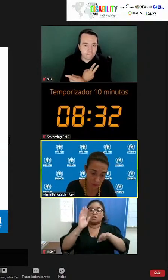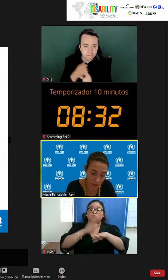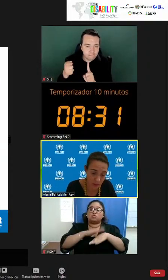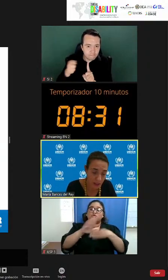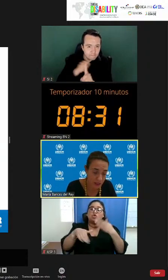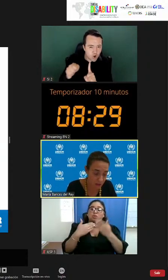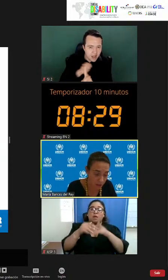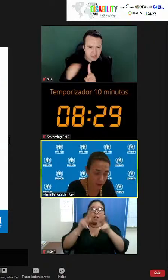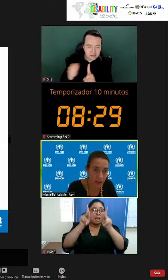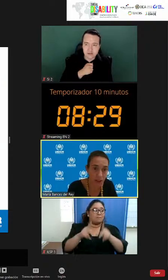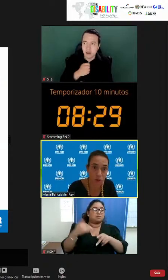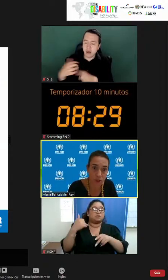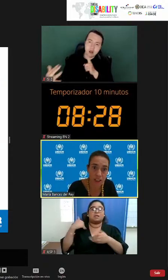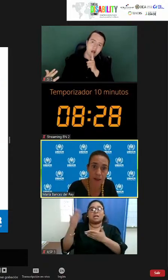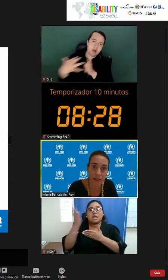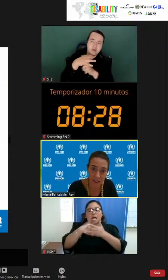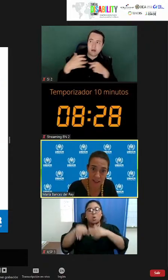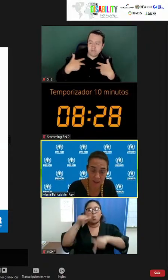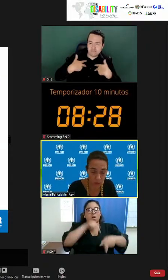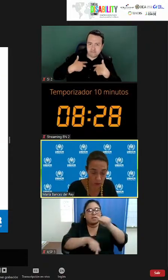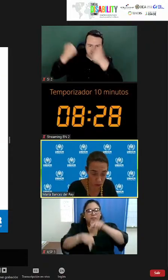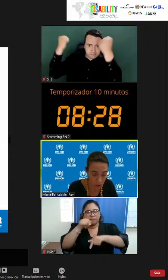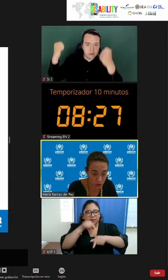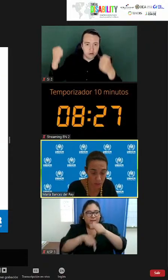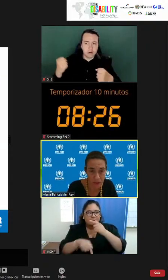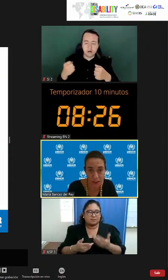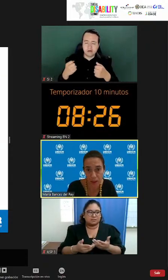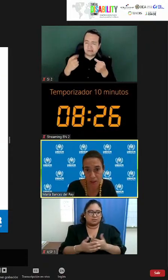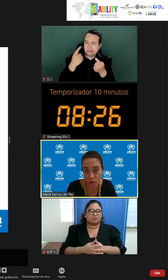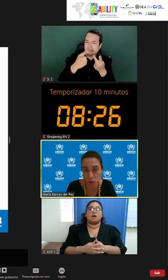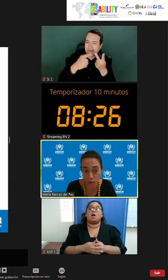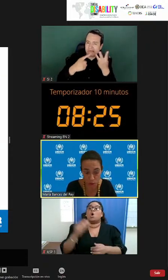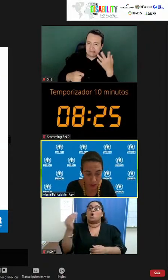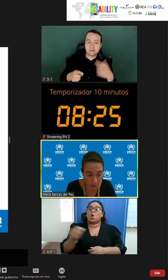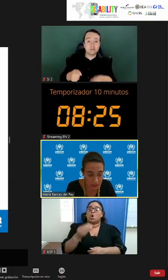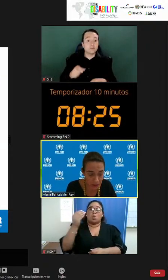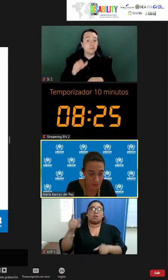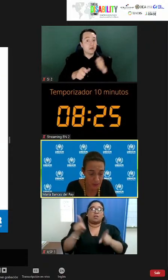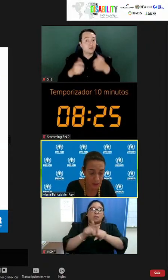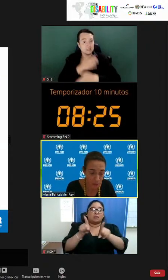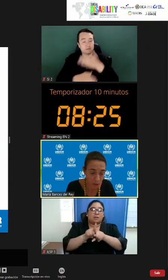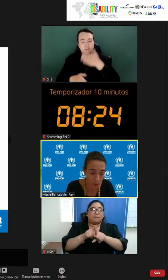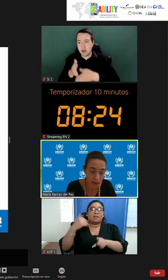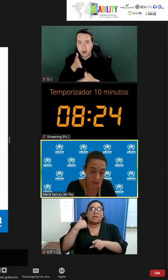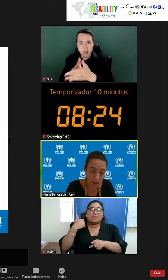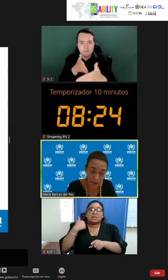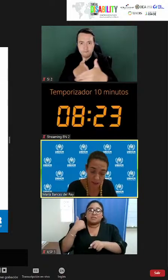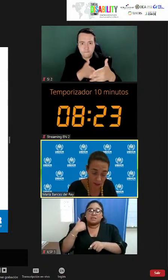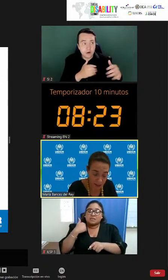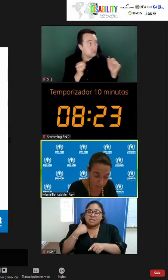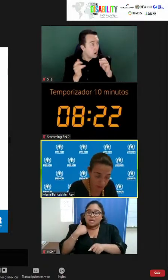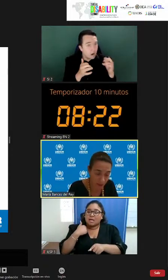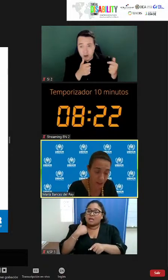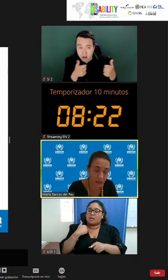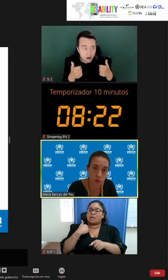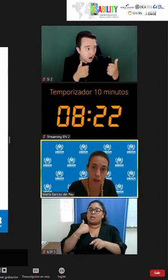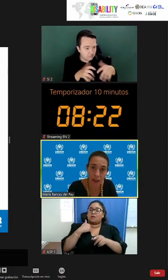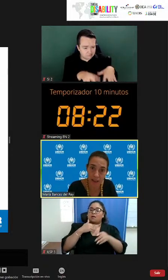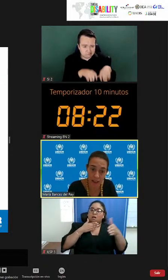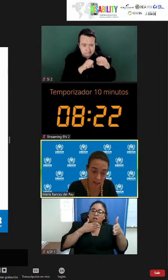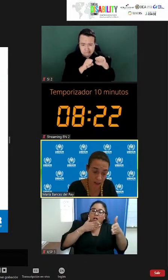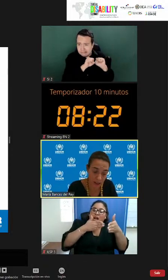and persons who suffer from disabilities face to these barriers and whenever they are